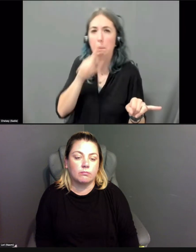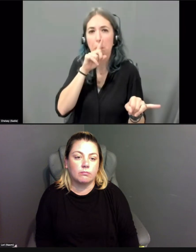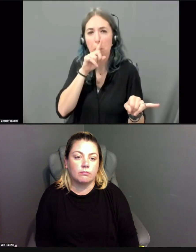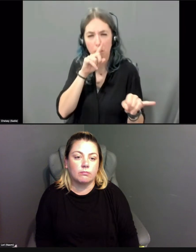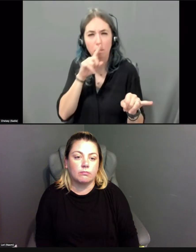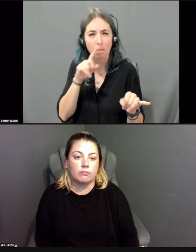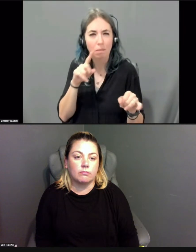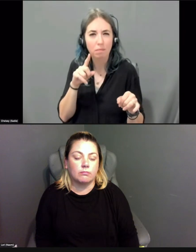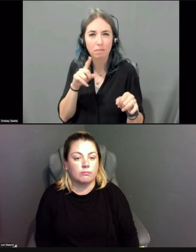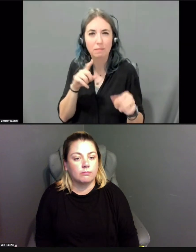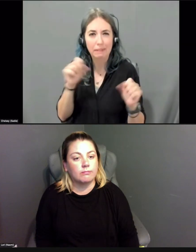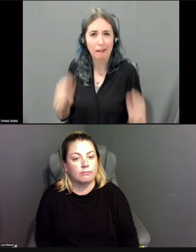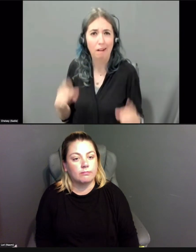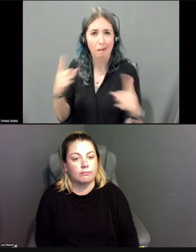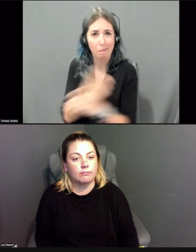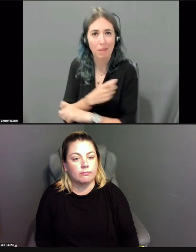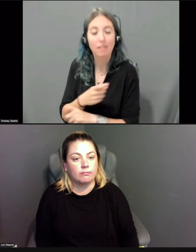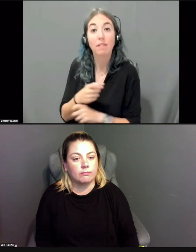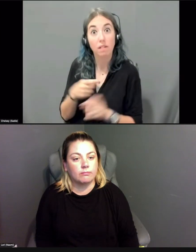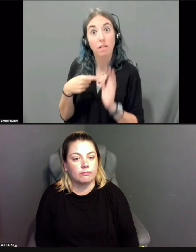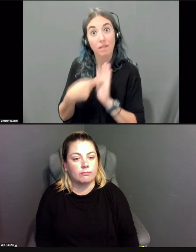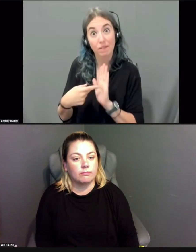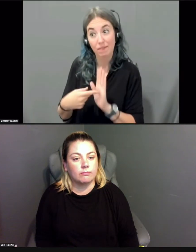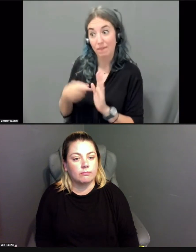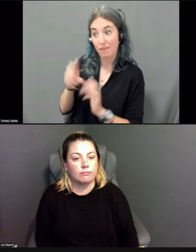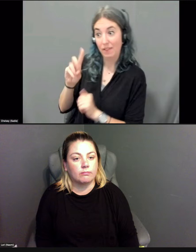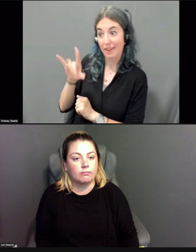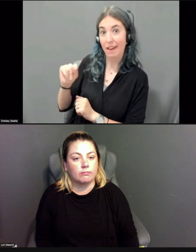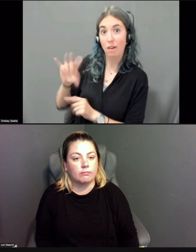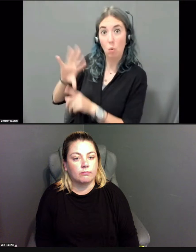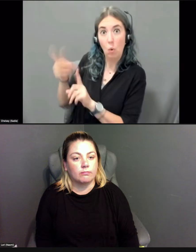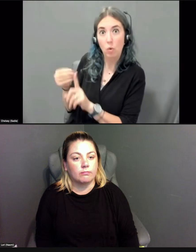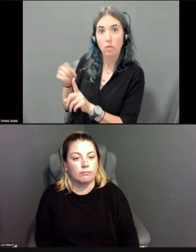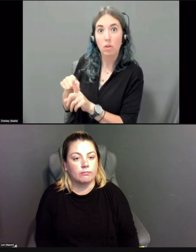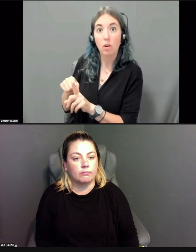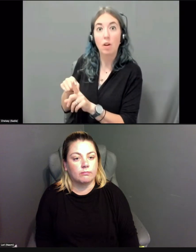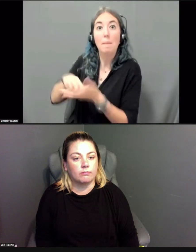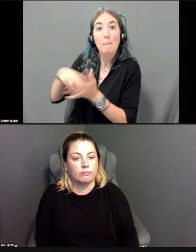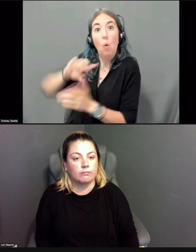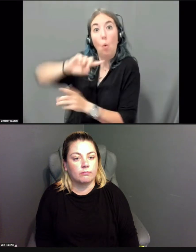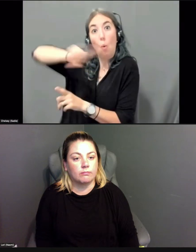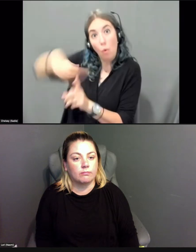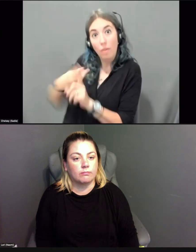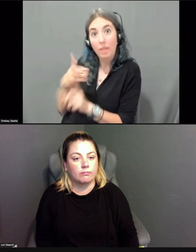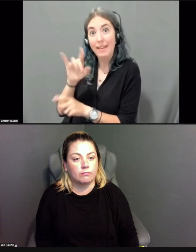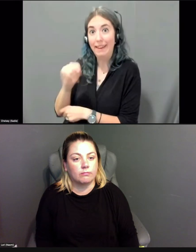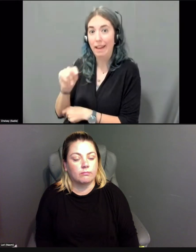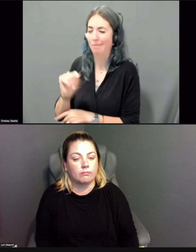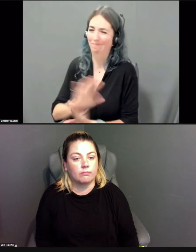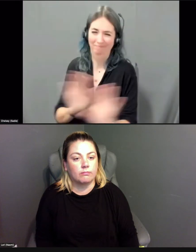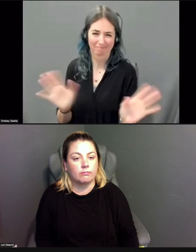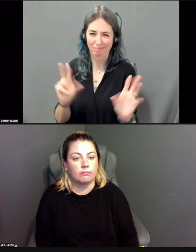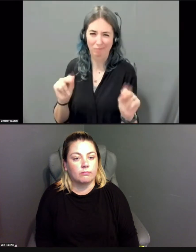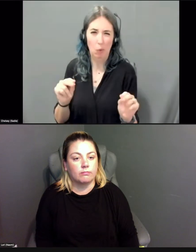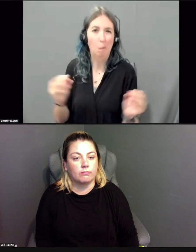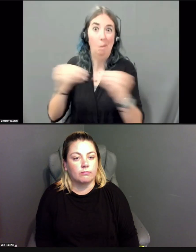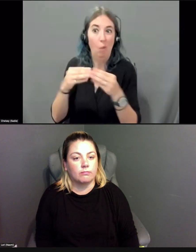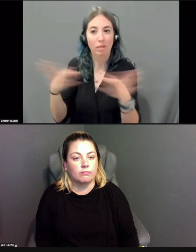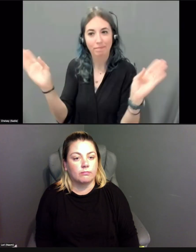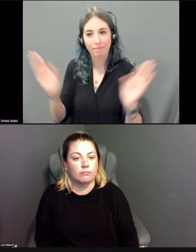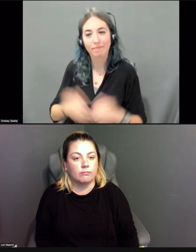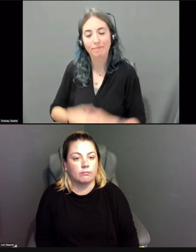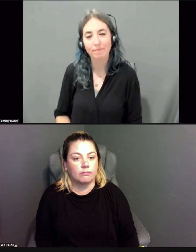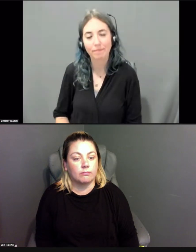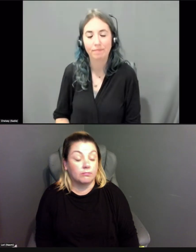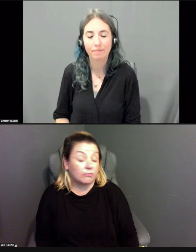than just diets. Yeah, definitely. I guess another one is this sort of concept of like us